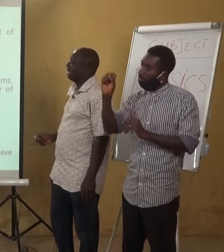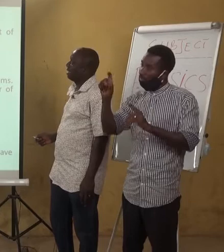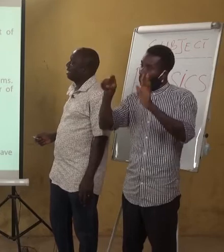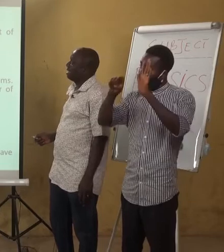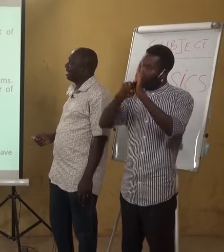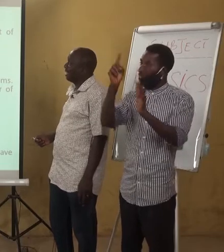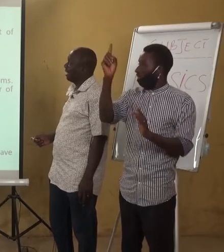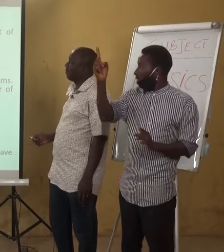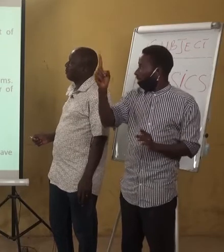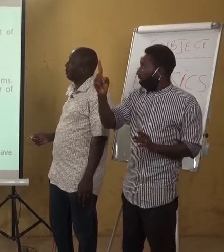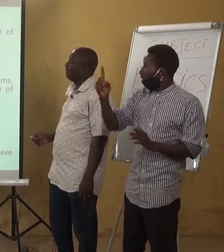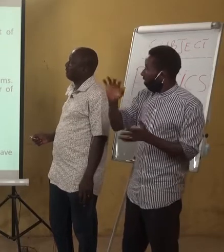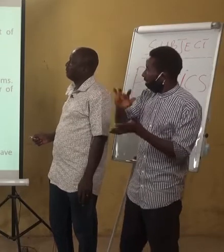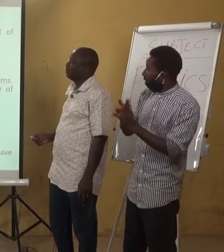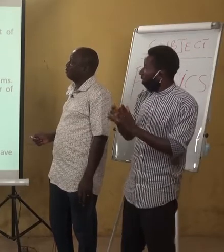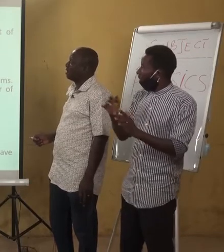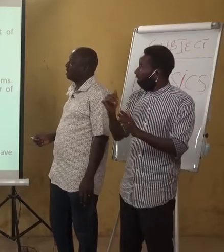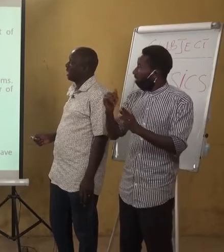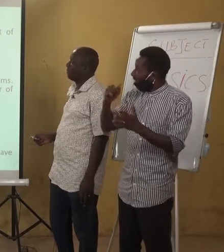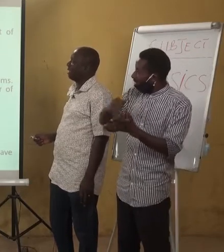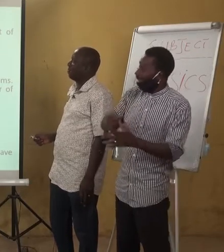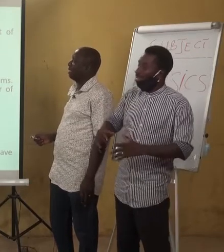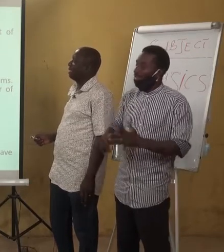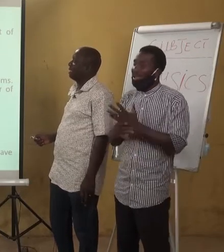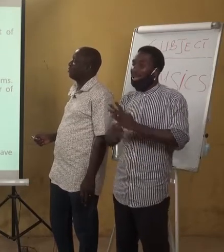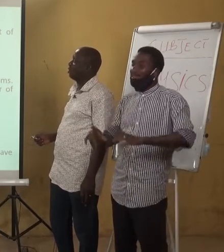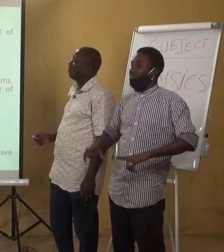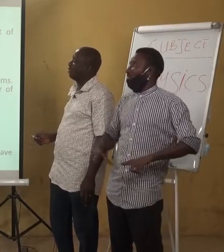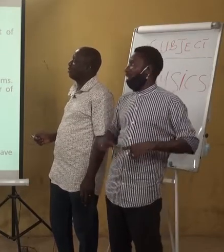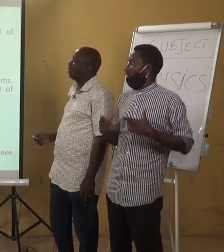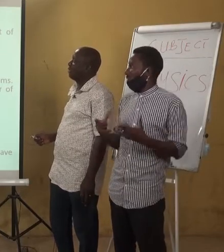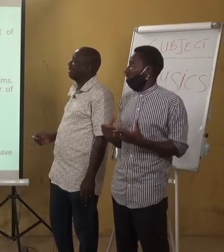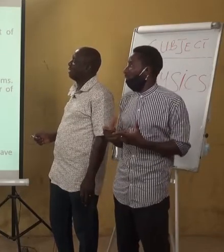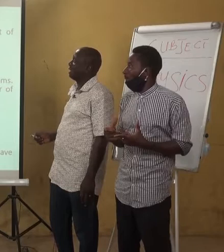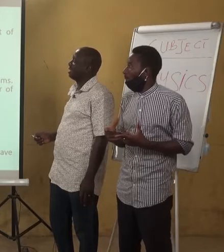before, that T half, which means half-life, is equal to